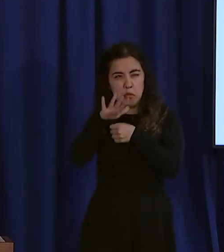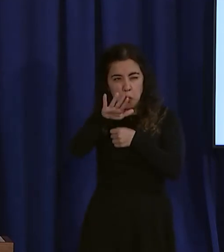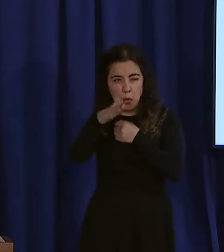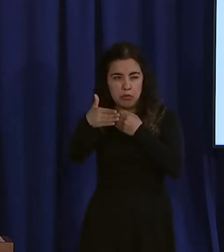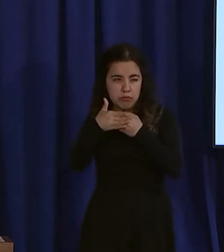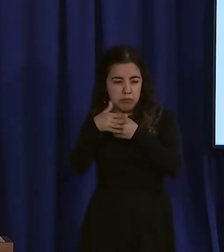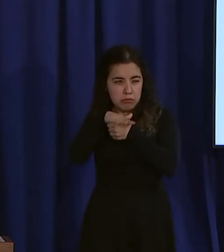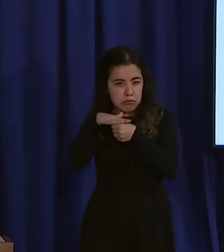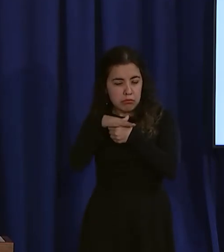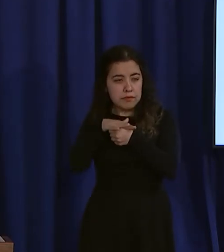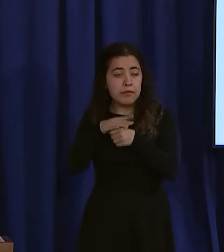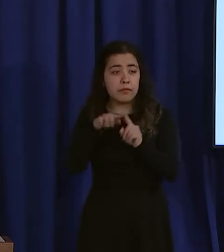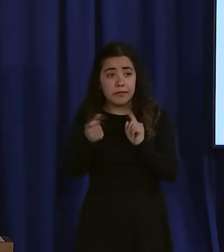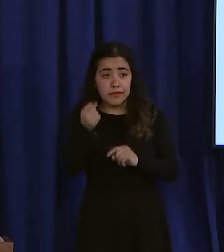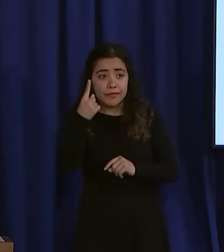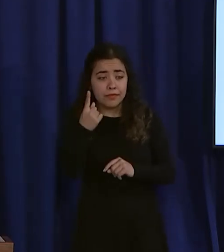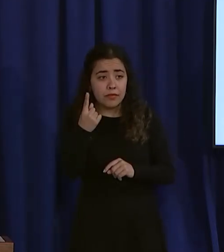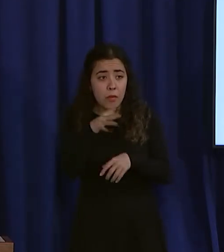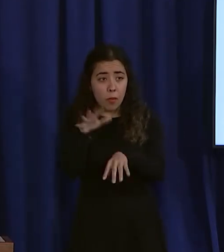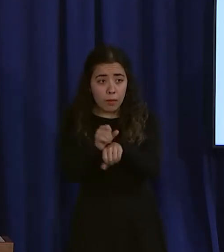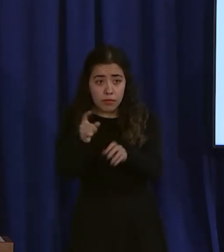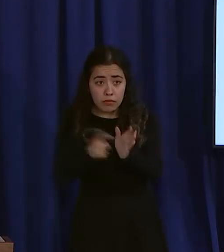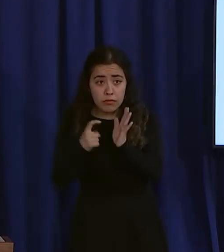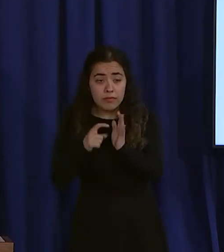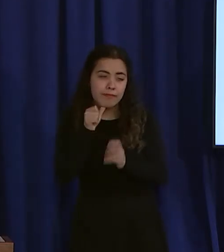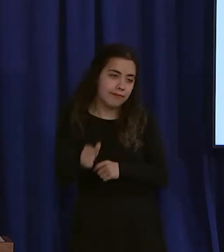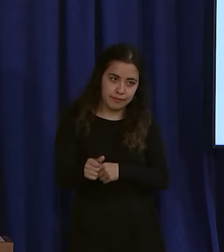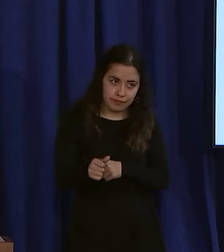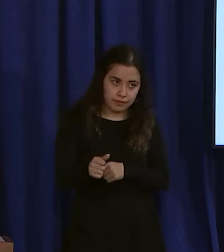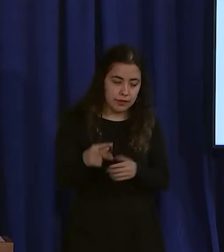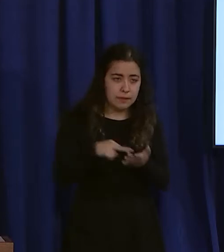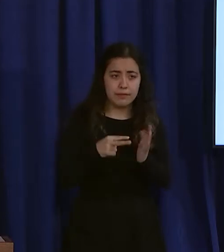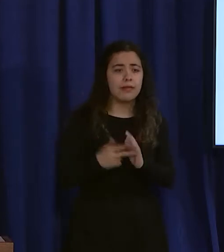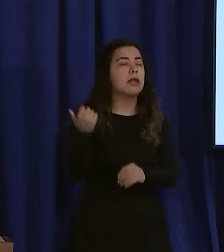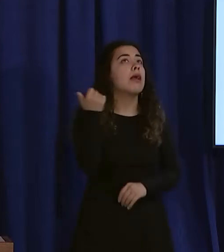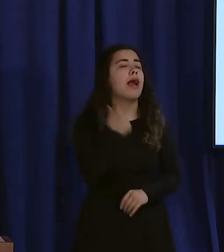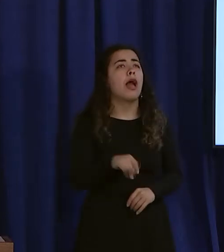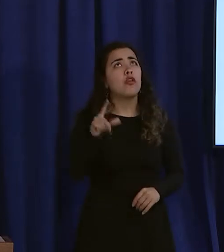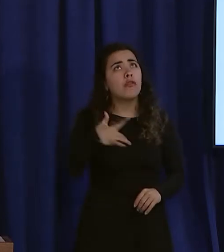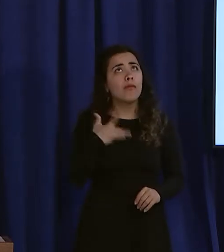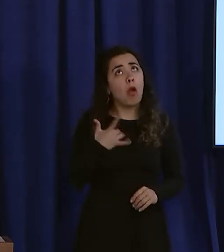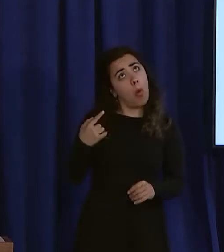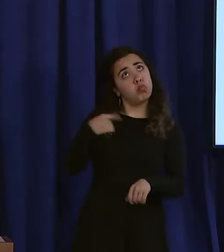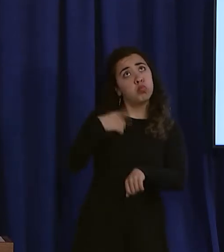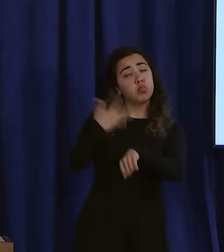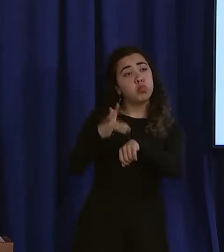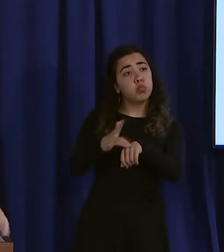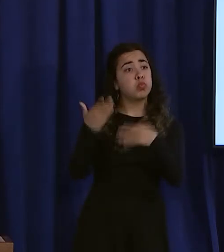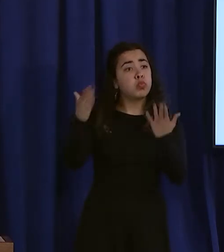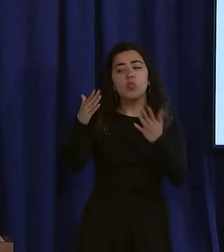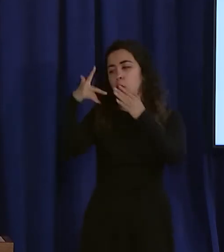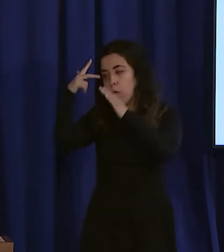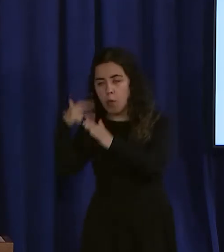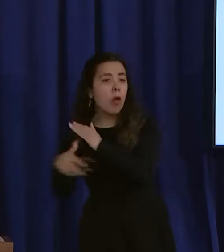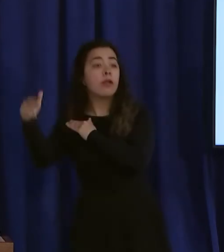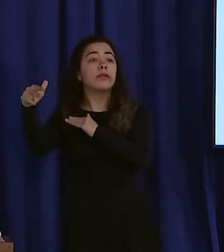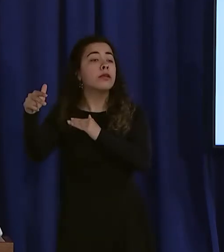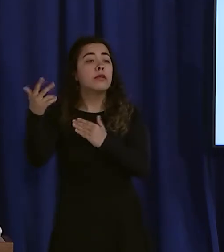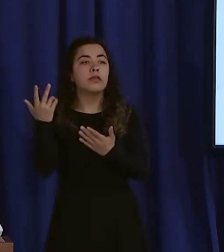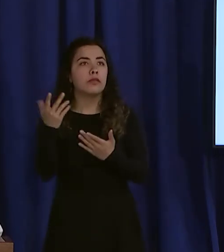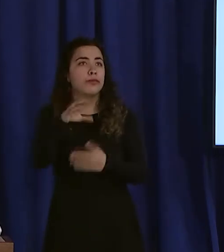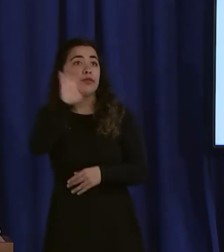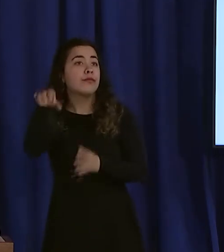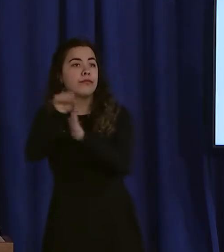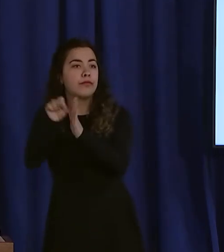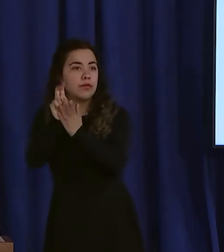any city site. So you can walk in, or you can walk in to Chicago State University. You can walk in at